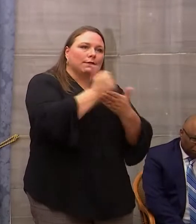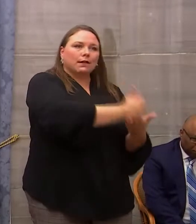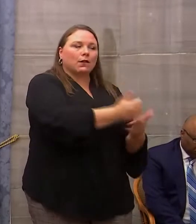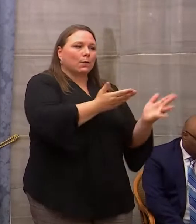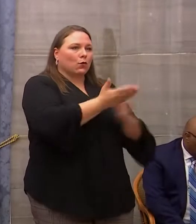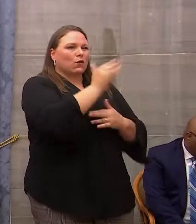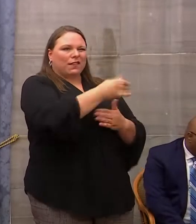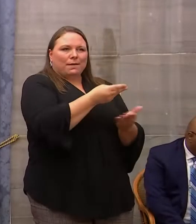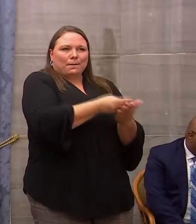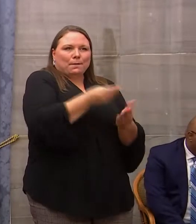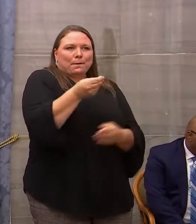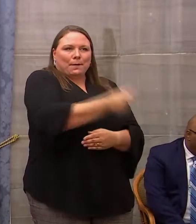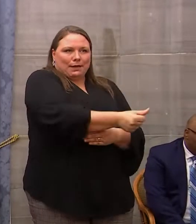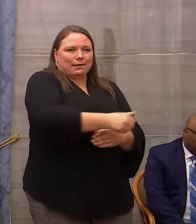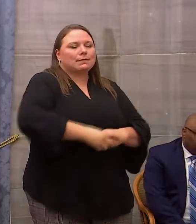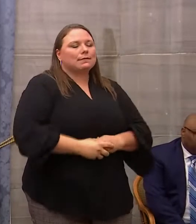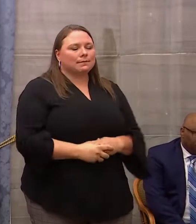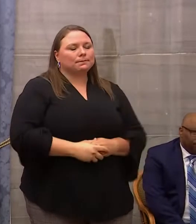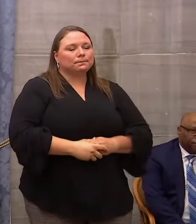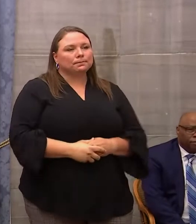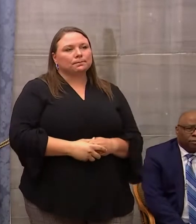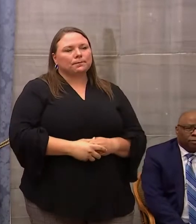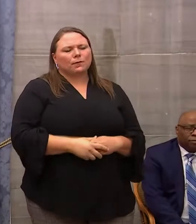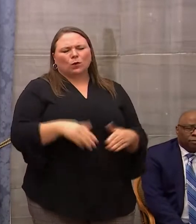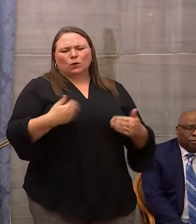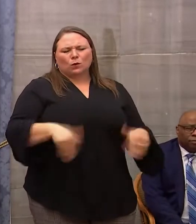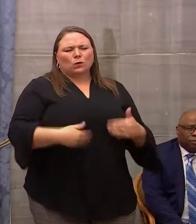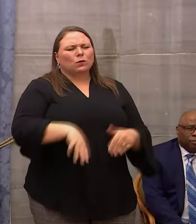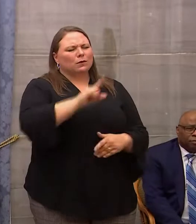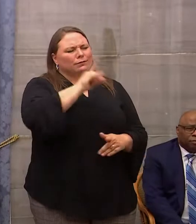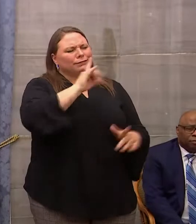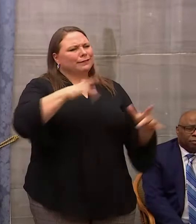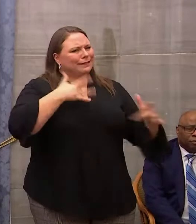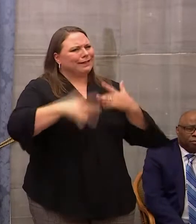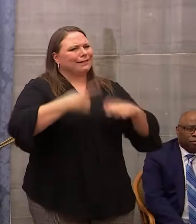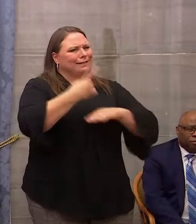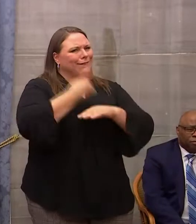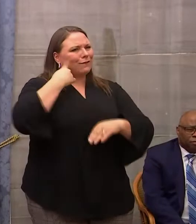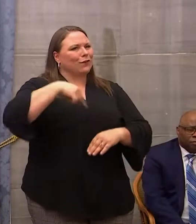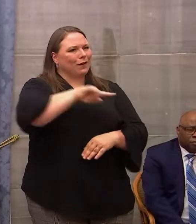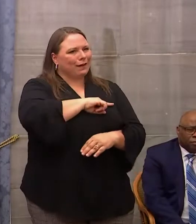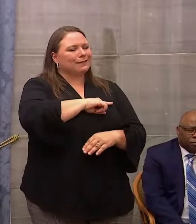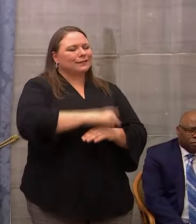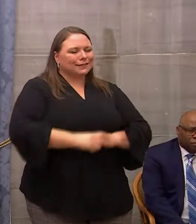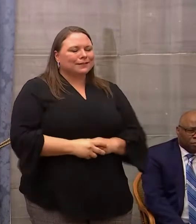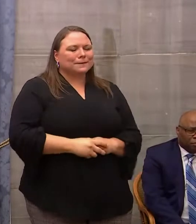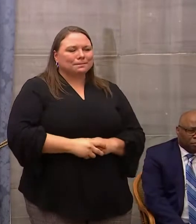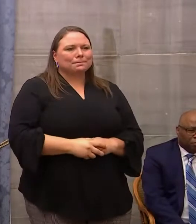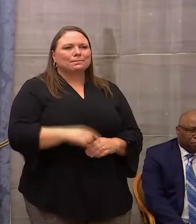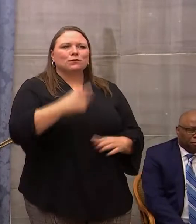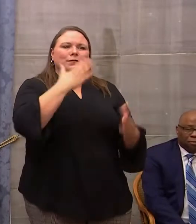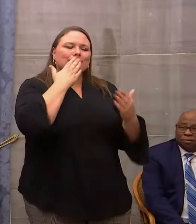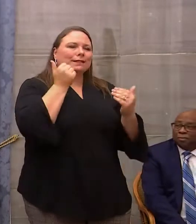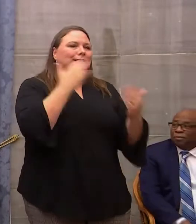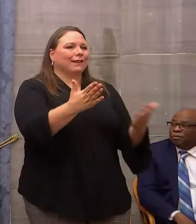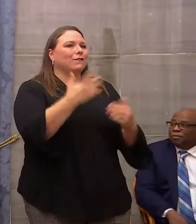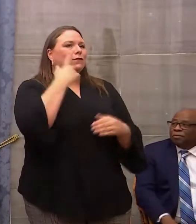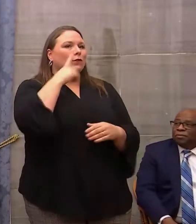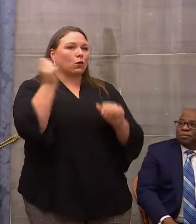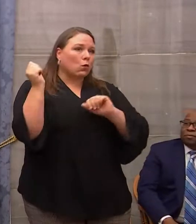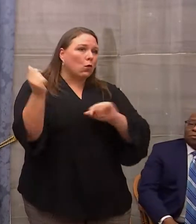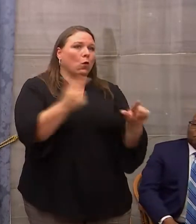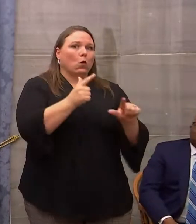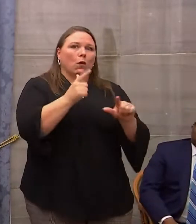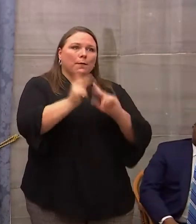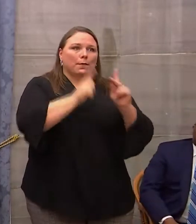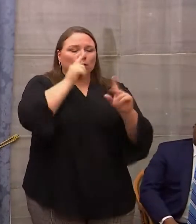through this funding. So it is, in fact, an exciting day for us, and we are grateful for all that